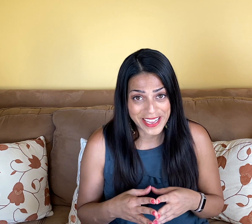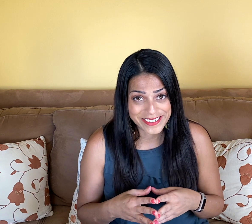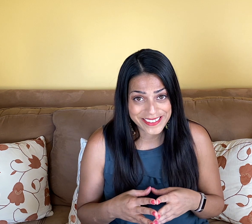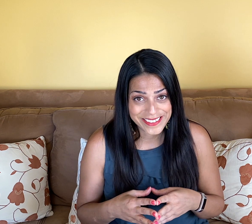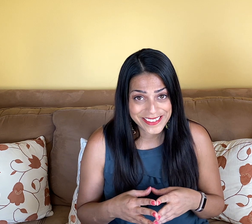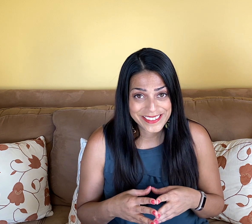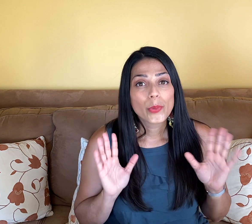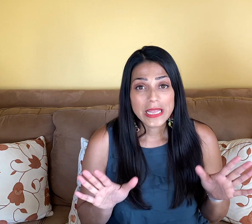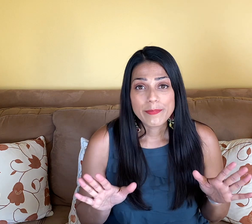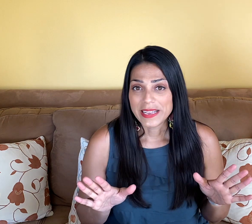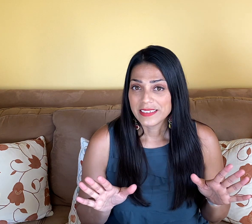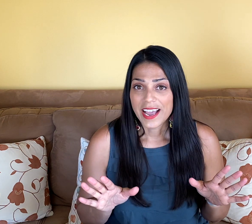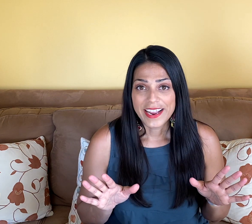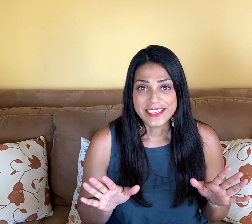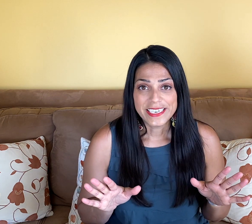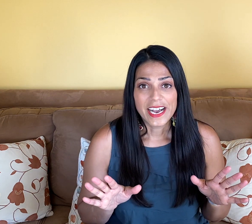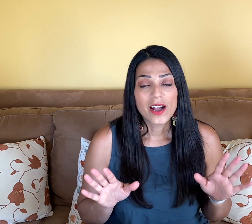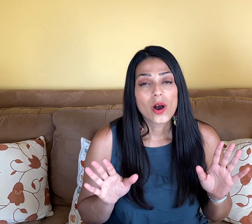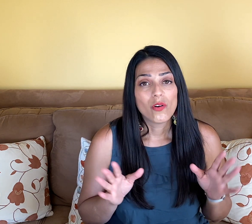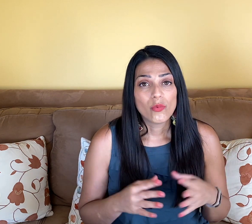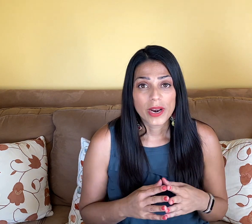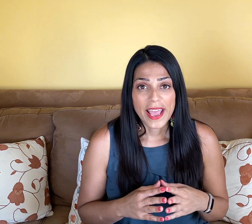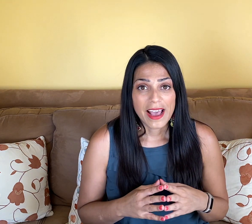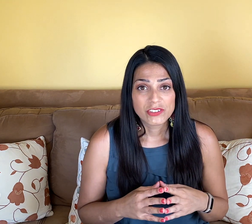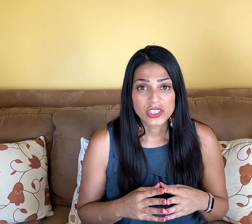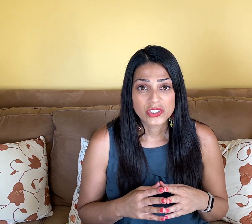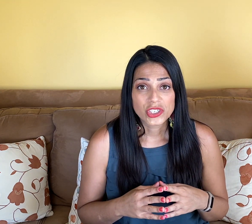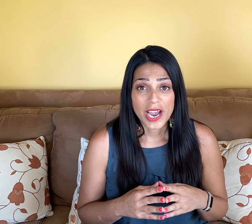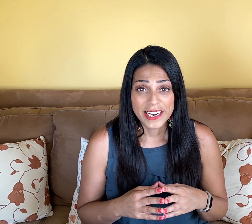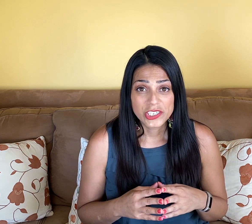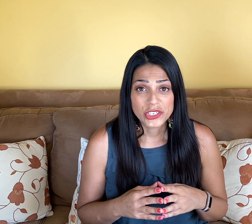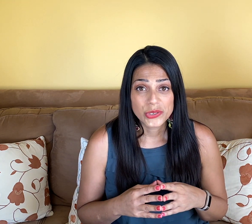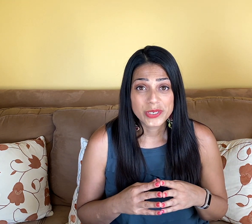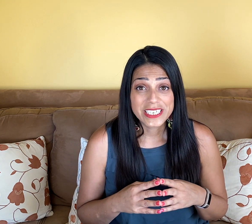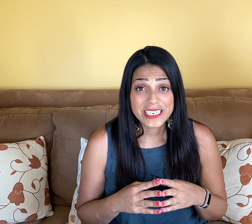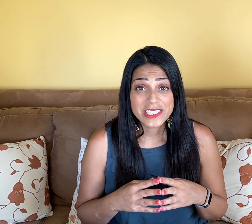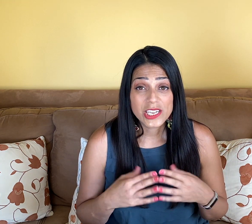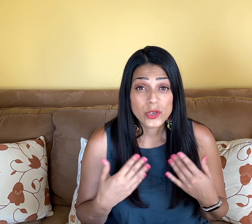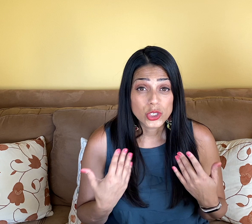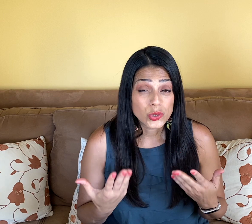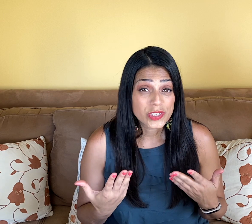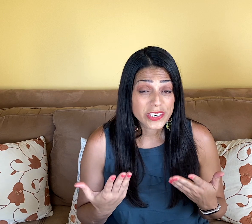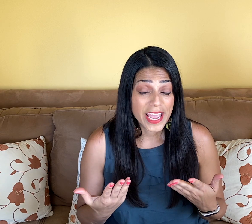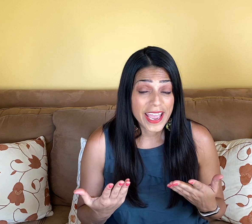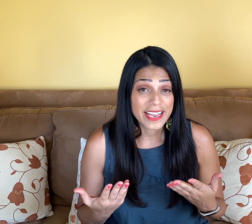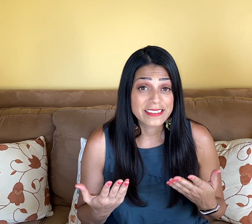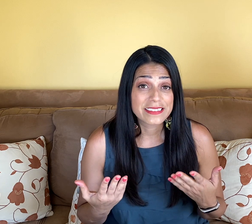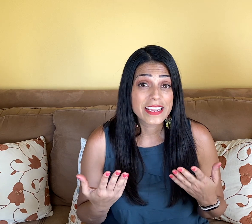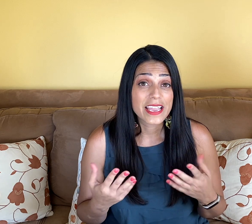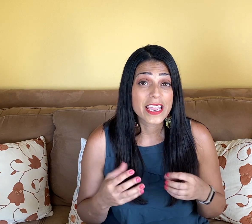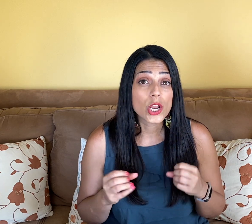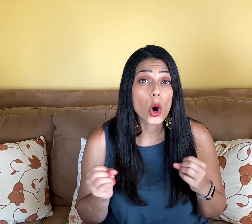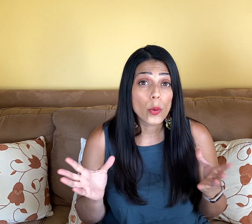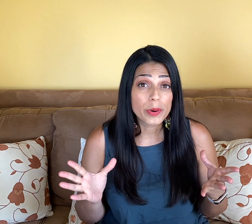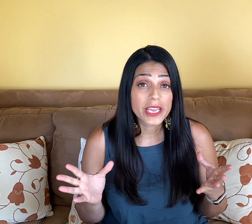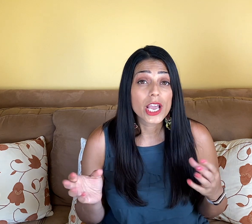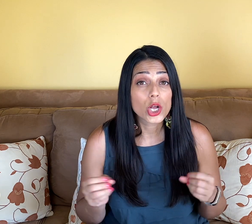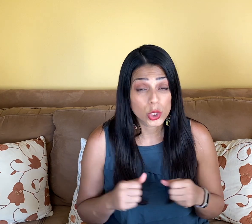hands. Really basic idea of what I have children try to do is use their hands in opening and